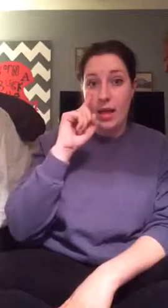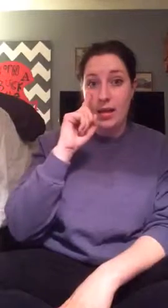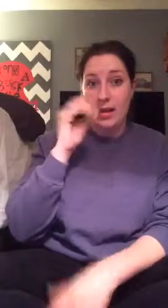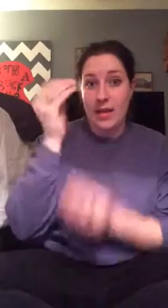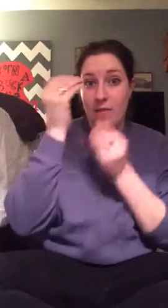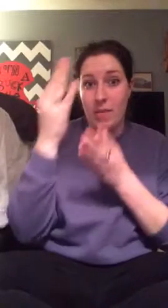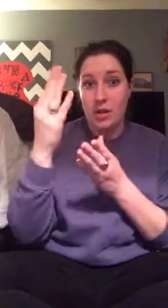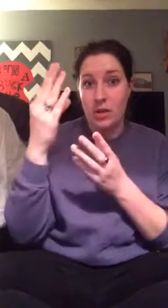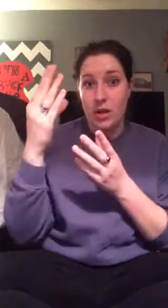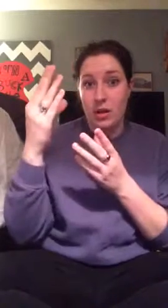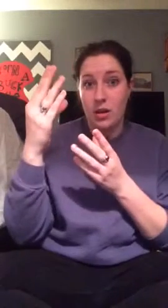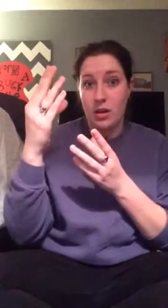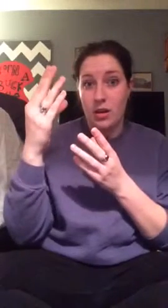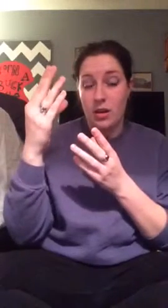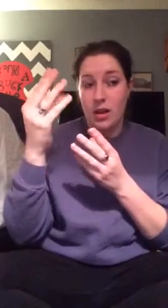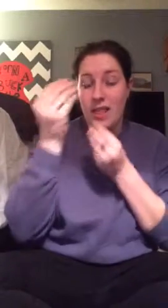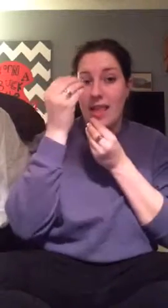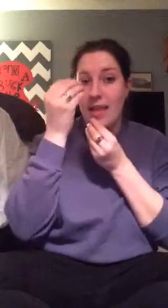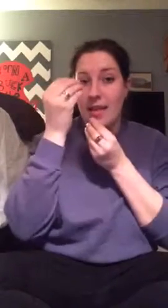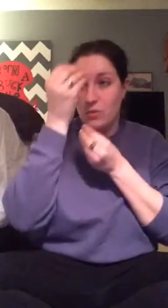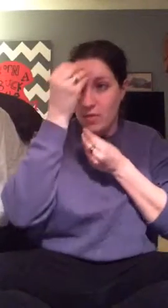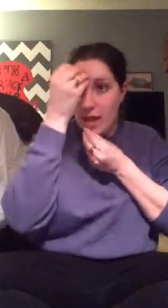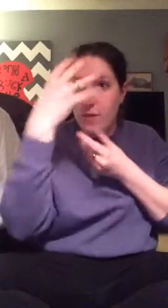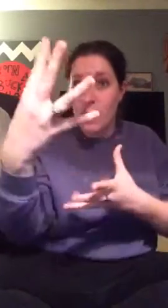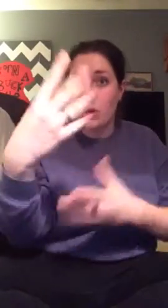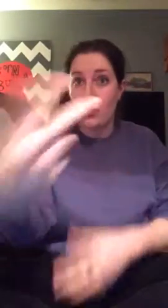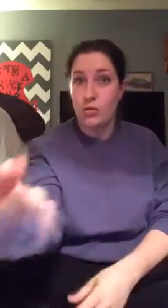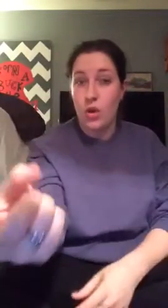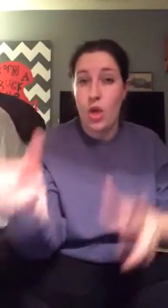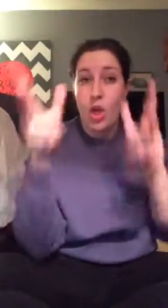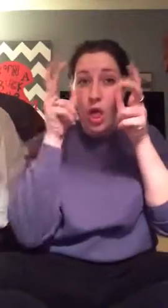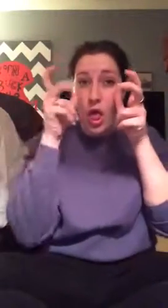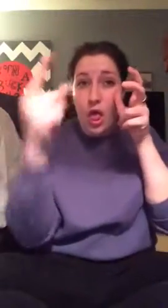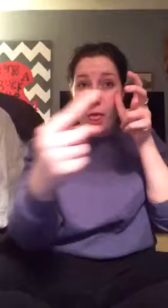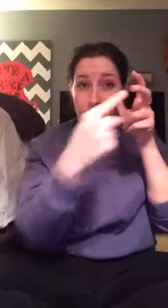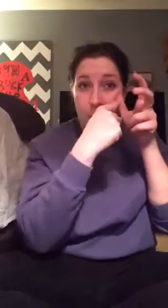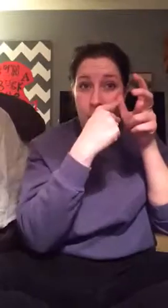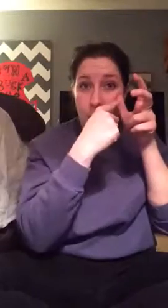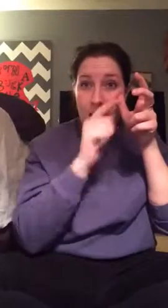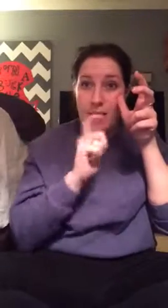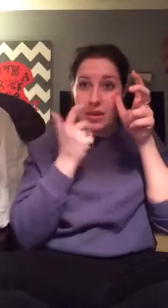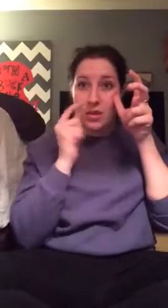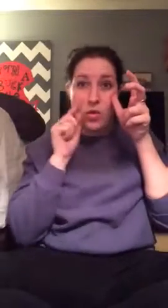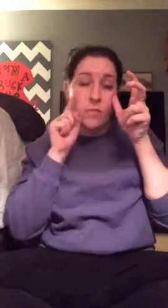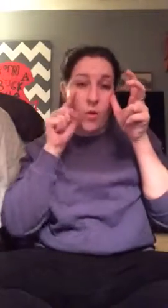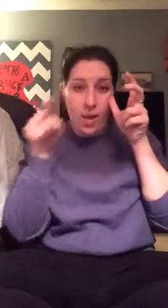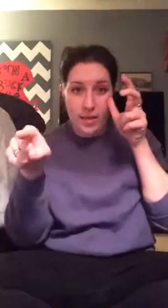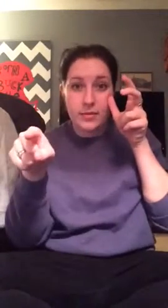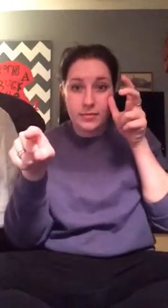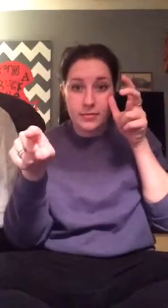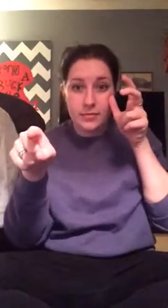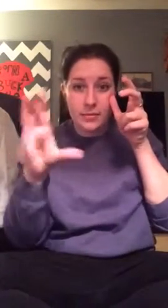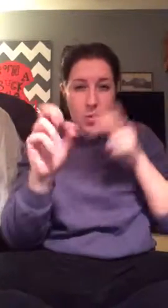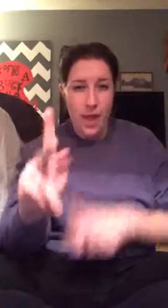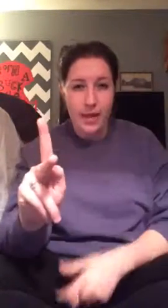my left visual cortex, and from my left visual field, the information goes to my right visual cortex. Okay? This